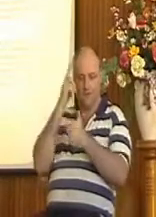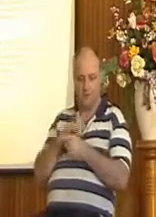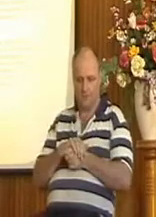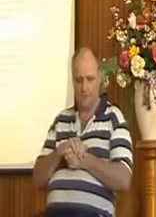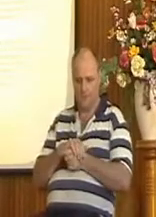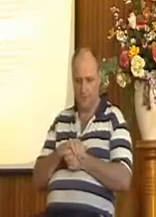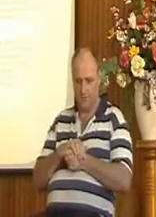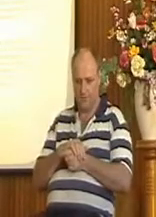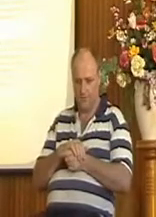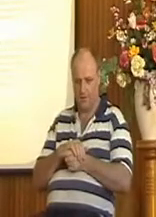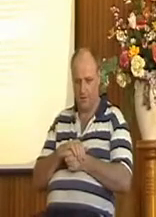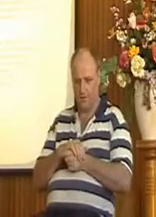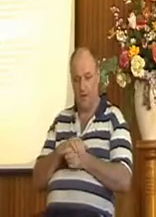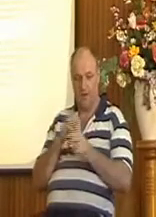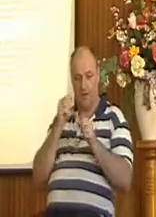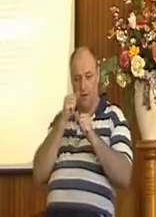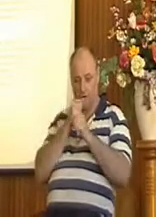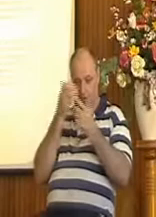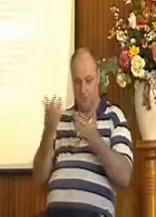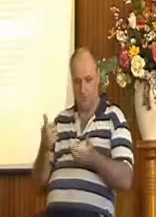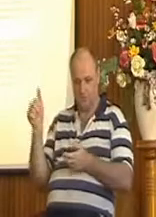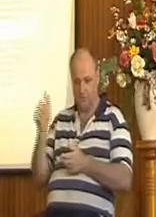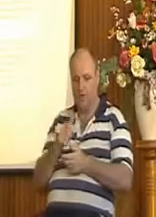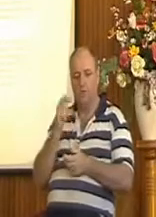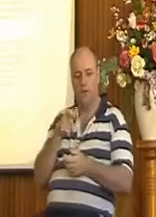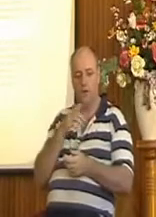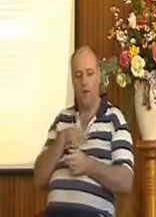And the gospel should be a poetry